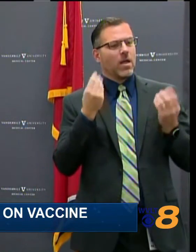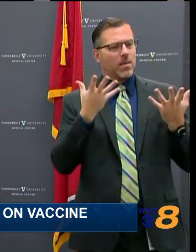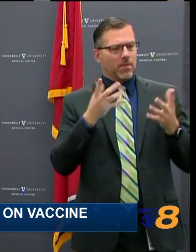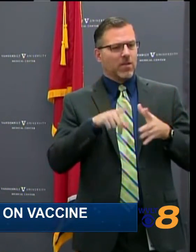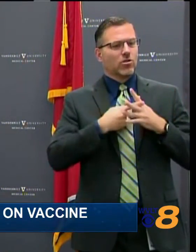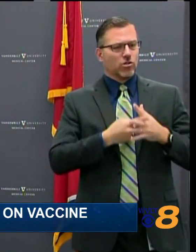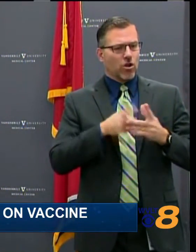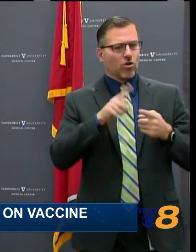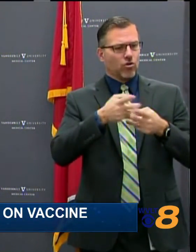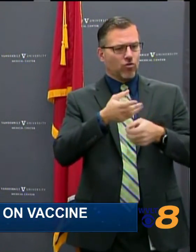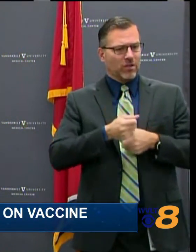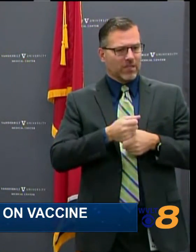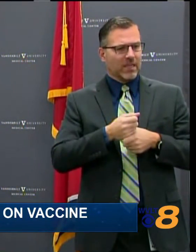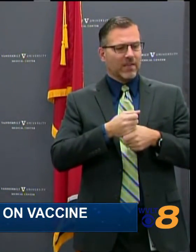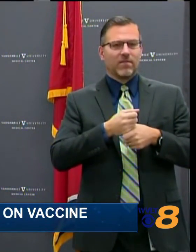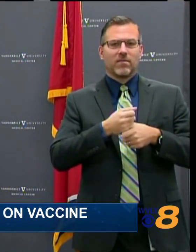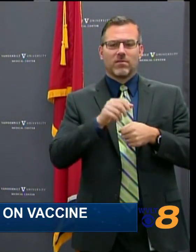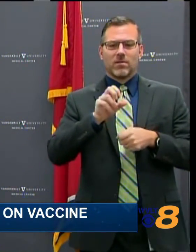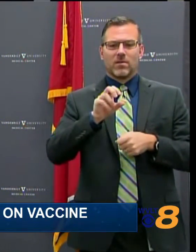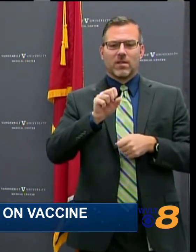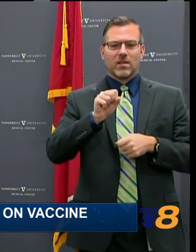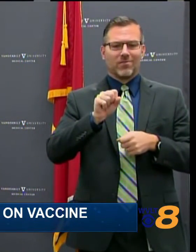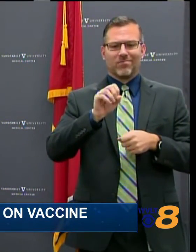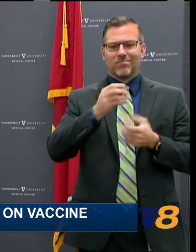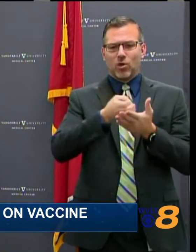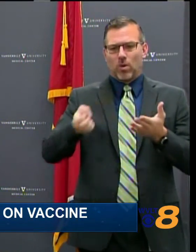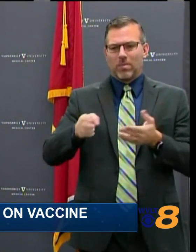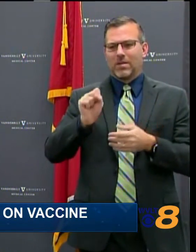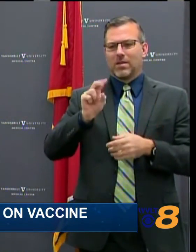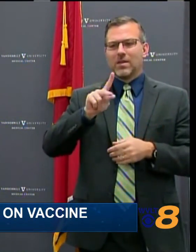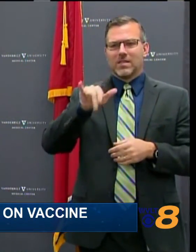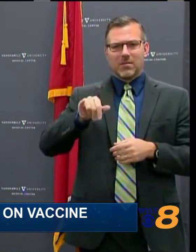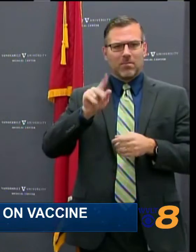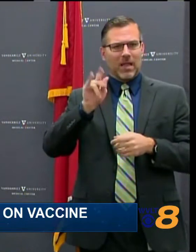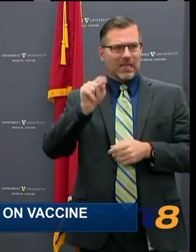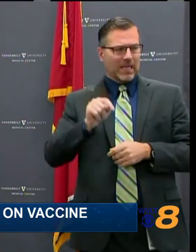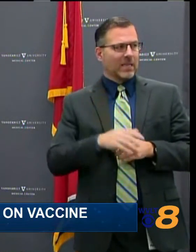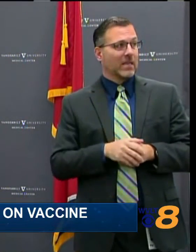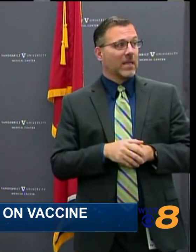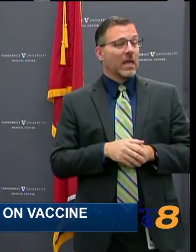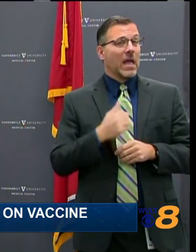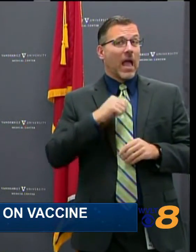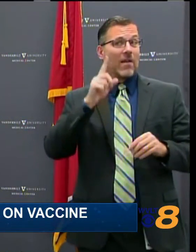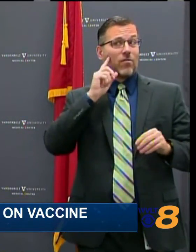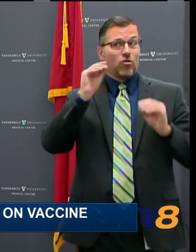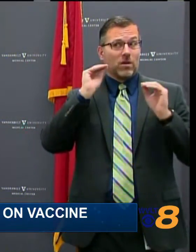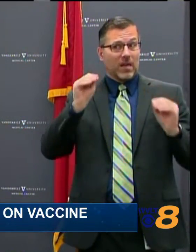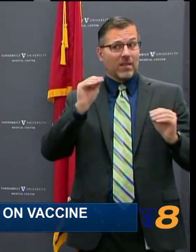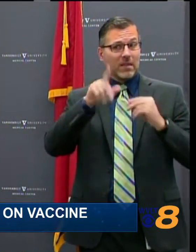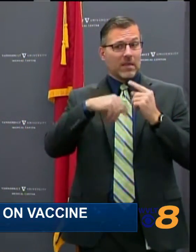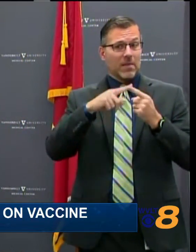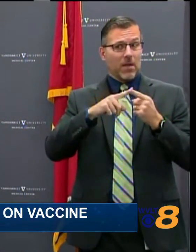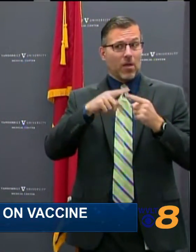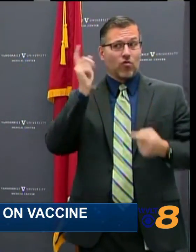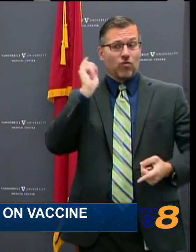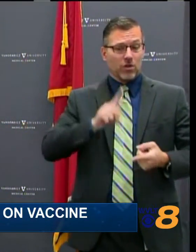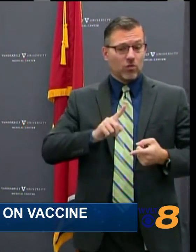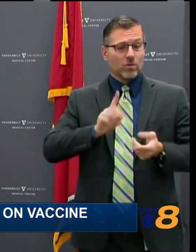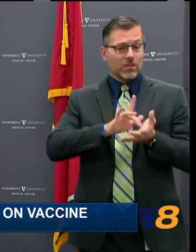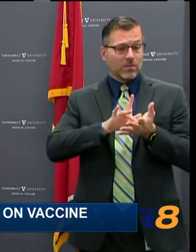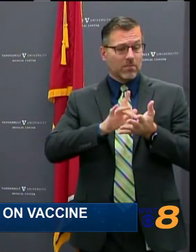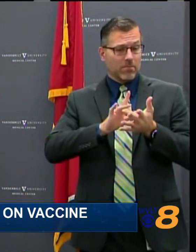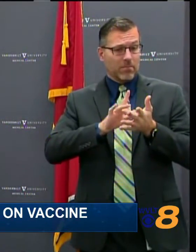to receive the ancillary supply kit to go with it. So to answer your question, I have not been made aware of any potential reduction, but having said